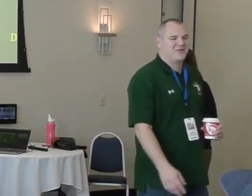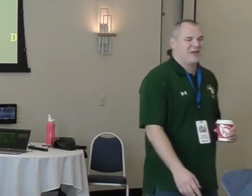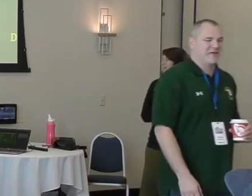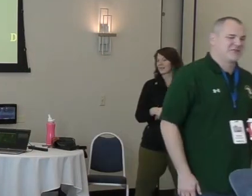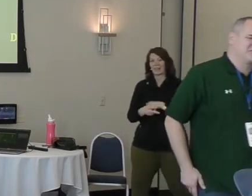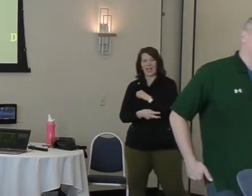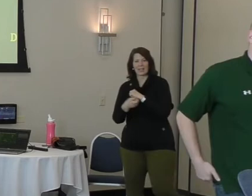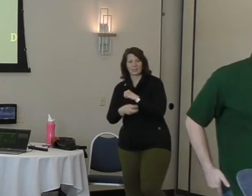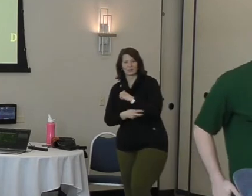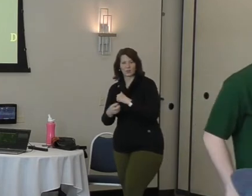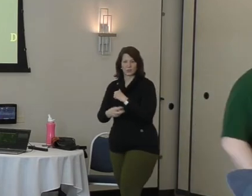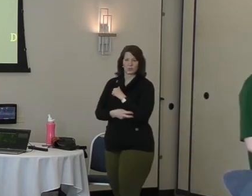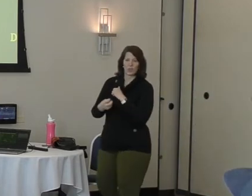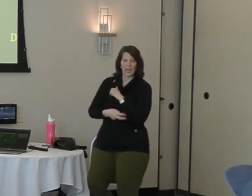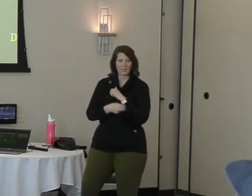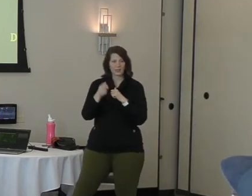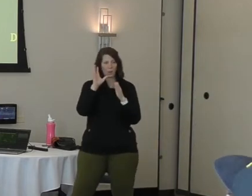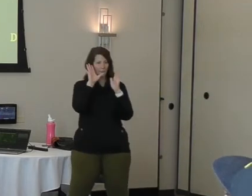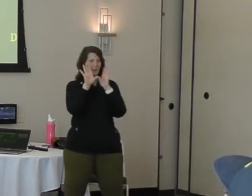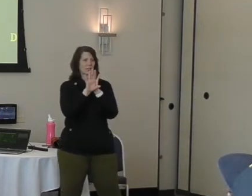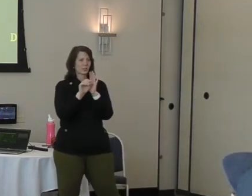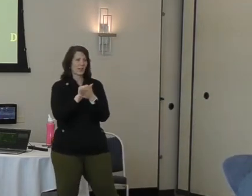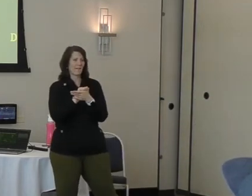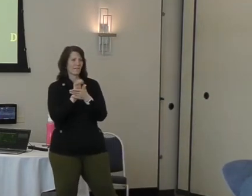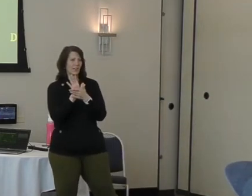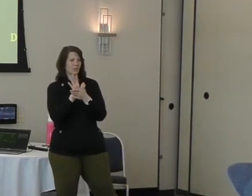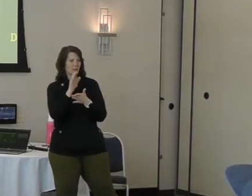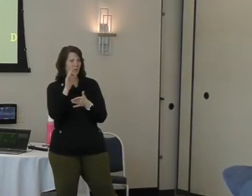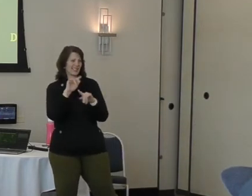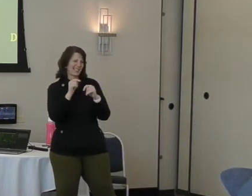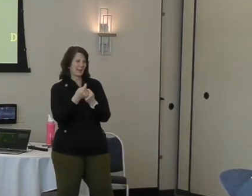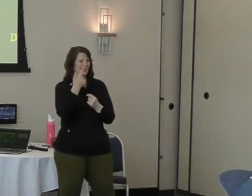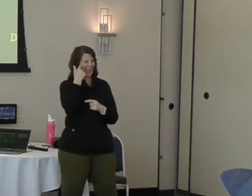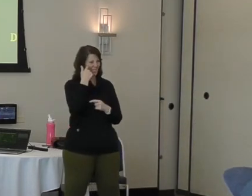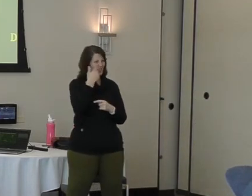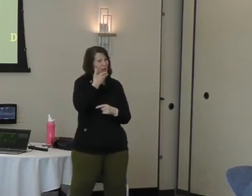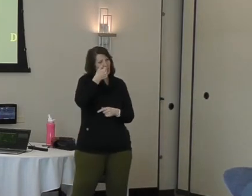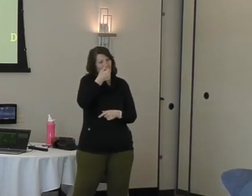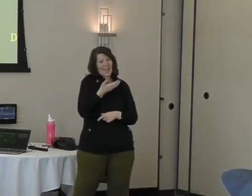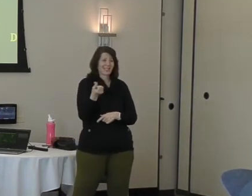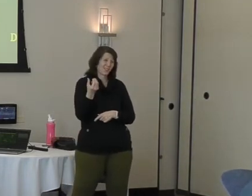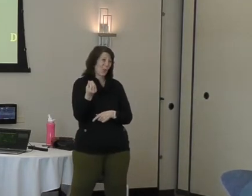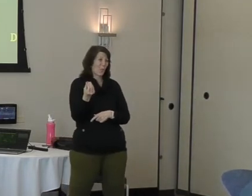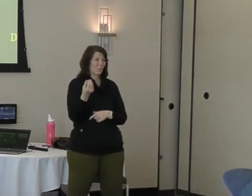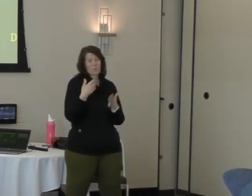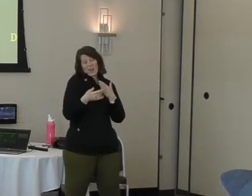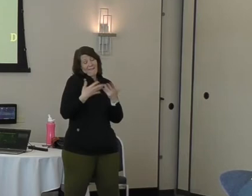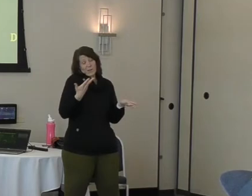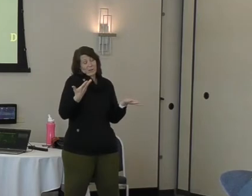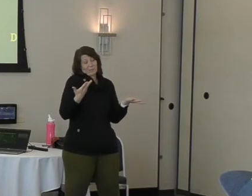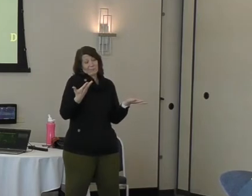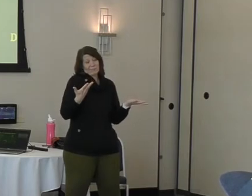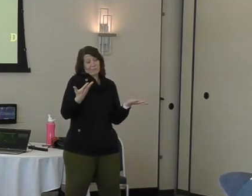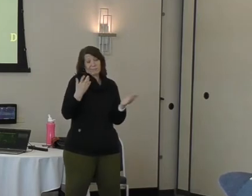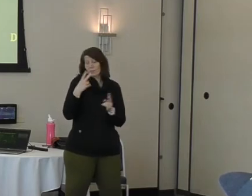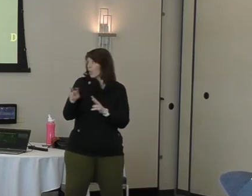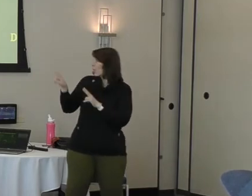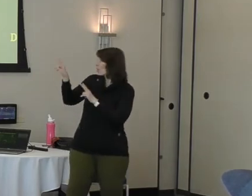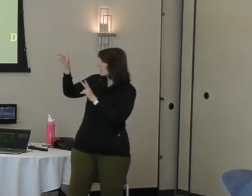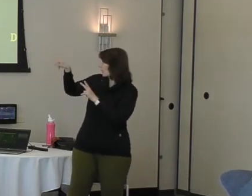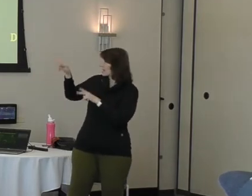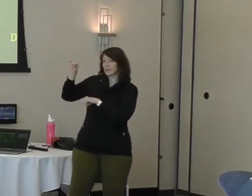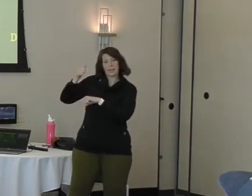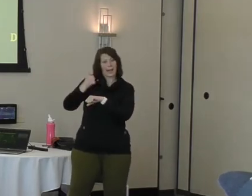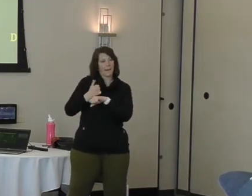I stole a lot of pictures and little video clips from teams that I think do this the best. So whatever. So let's look at this